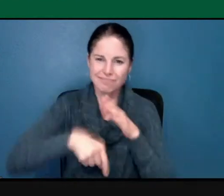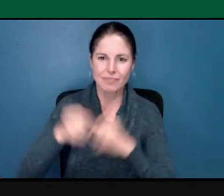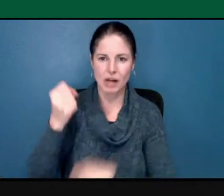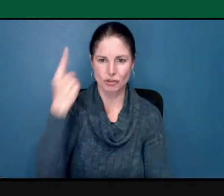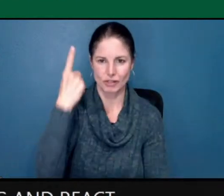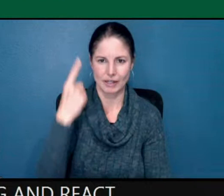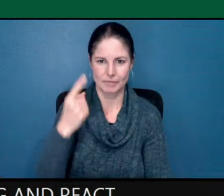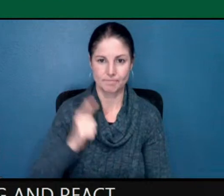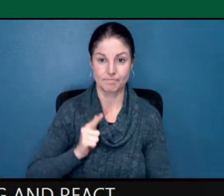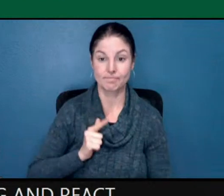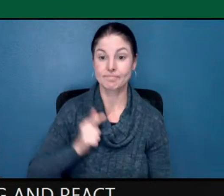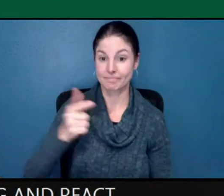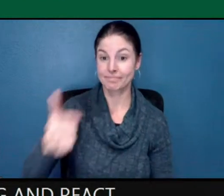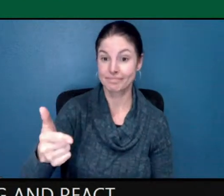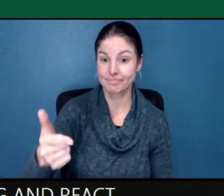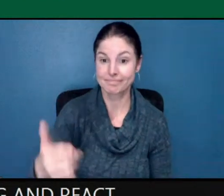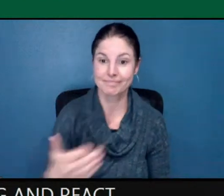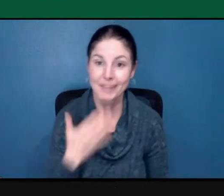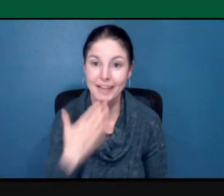Thank you.